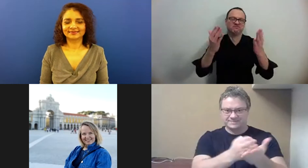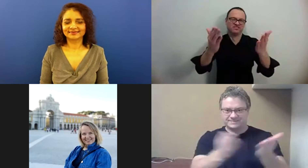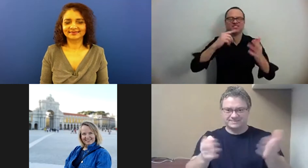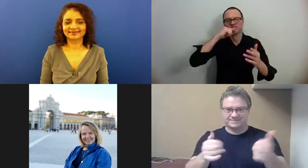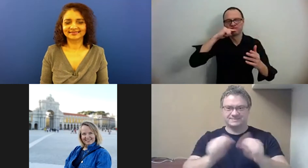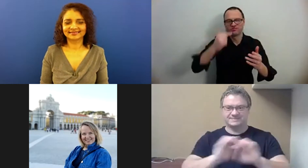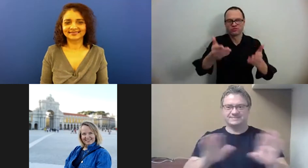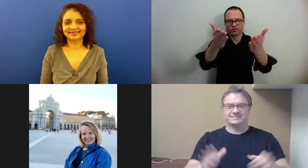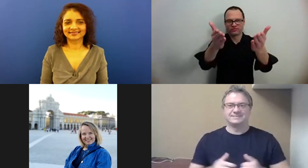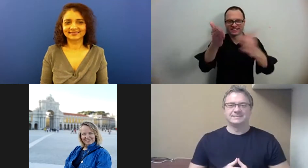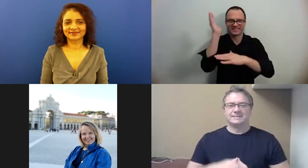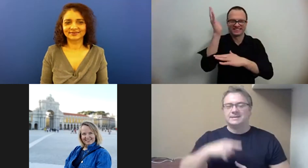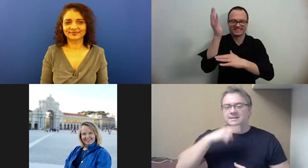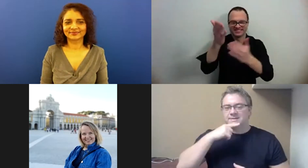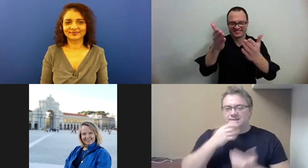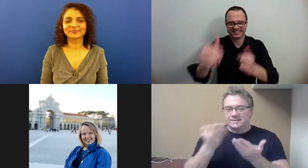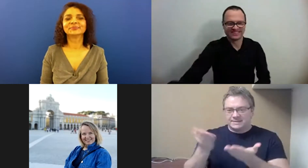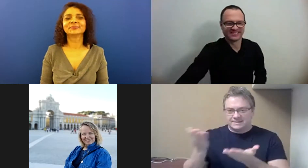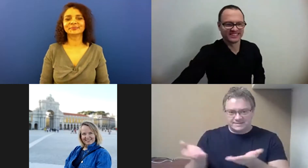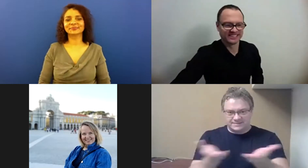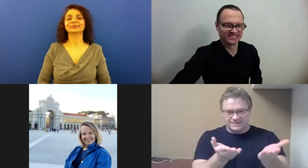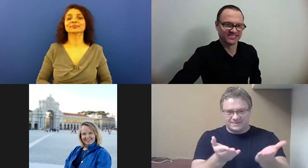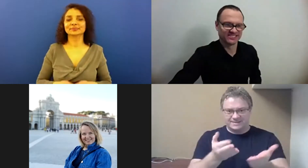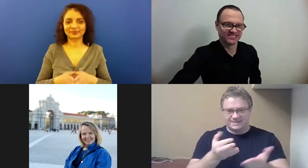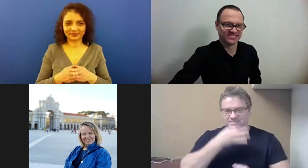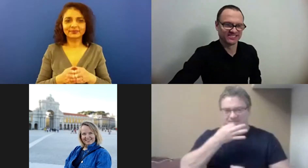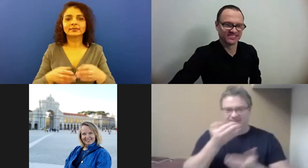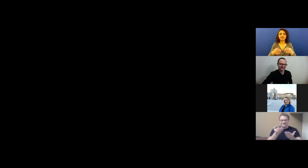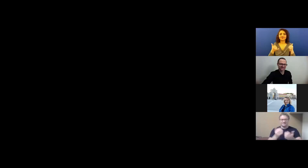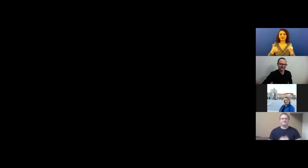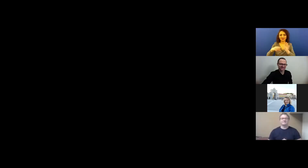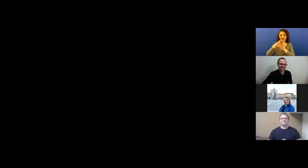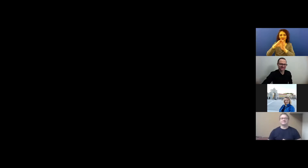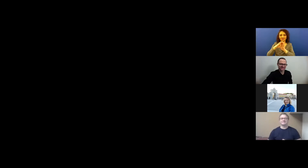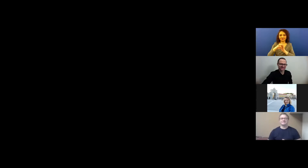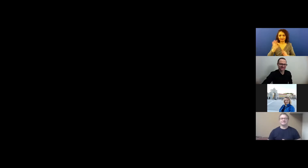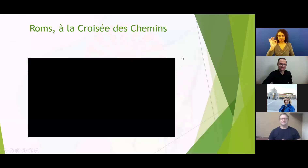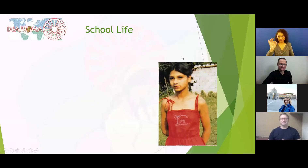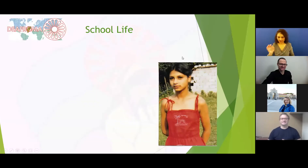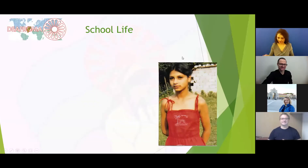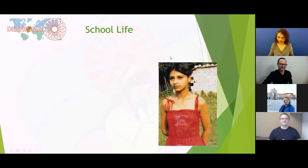It looks that all the interpreters are back on. Riva, back to you.